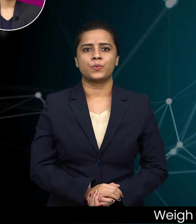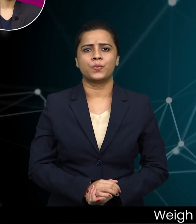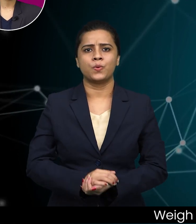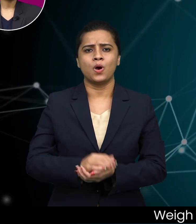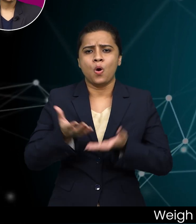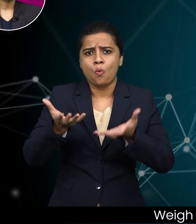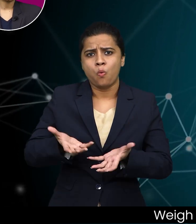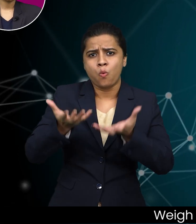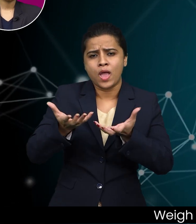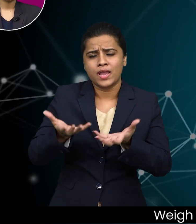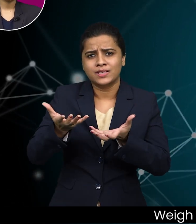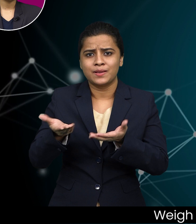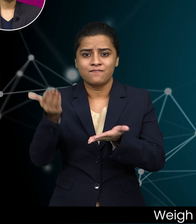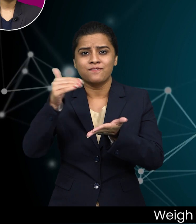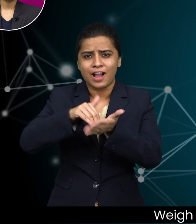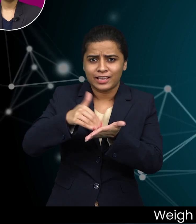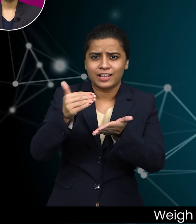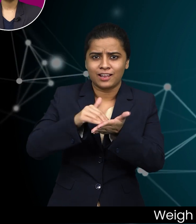Weight the flask again.